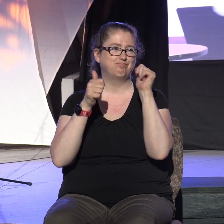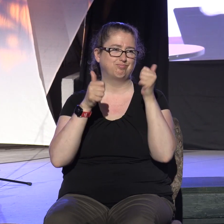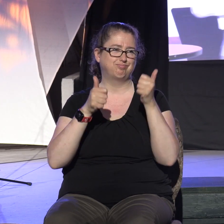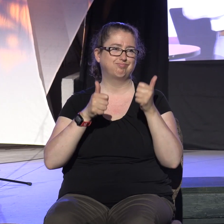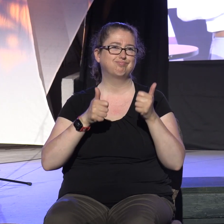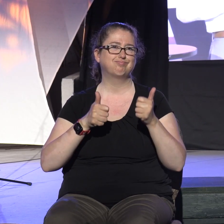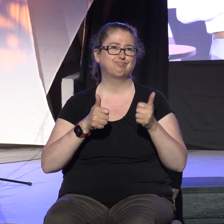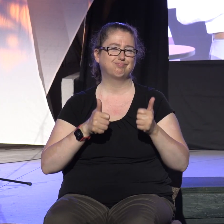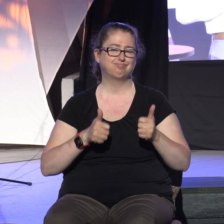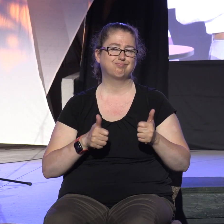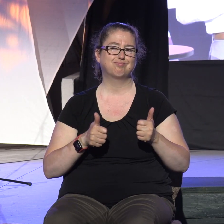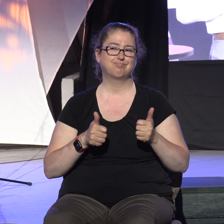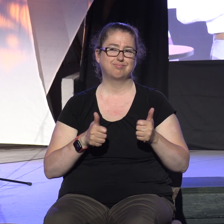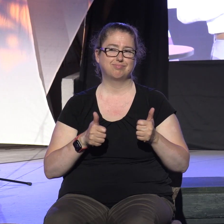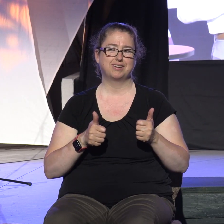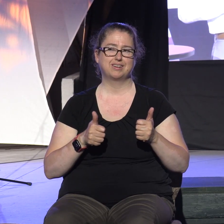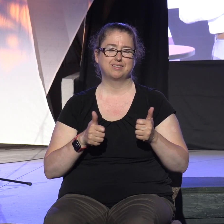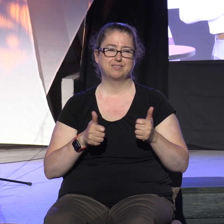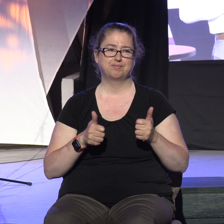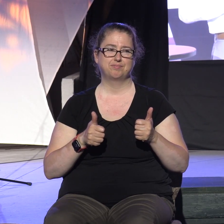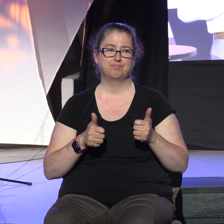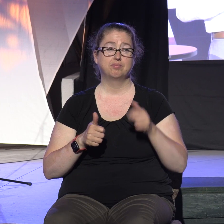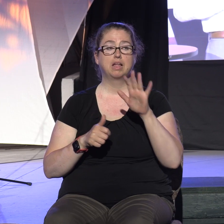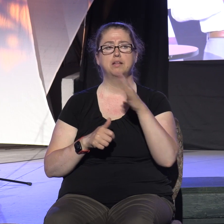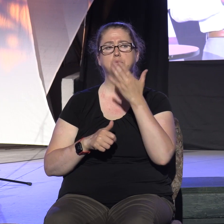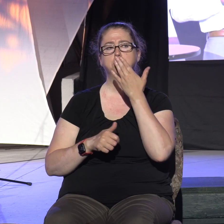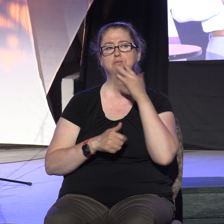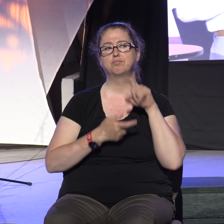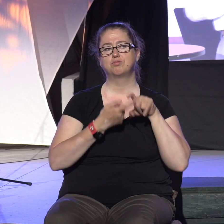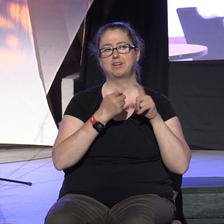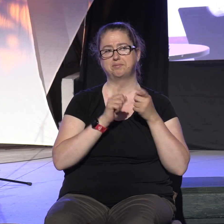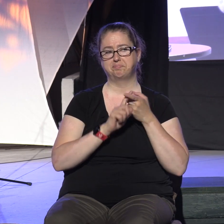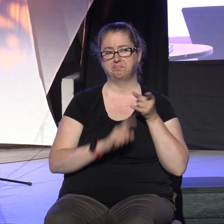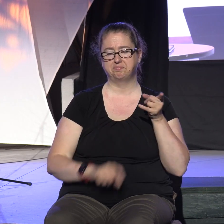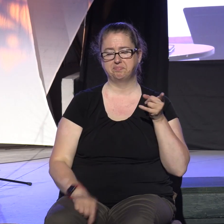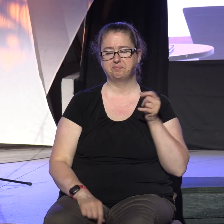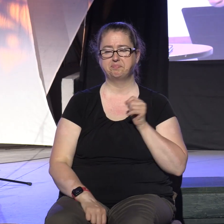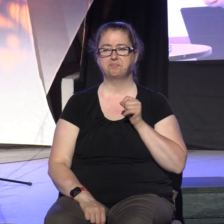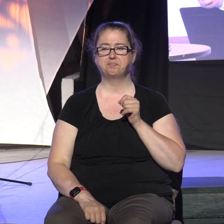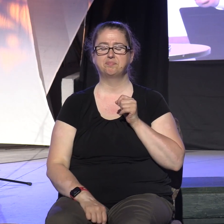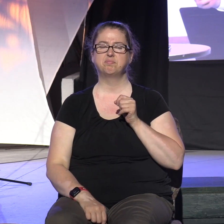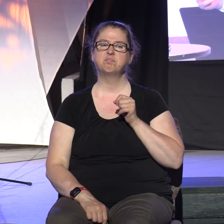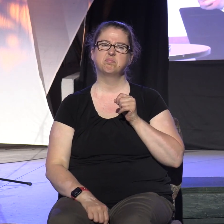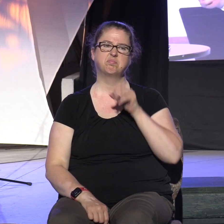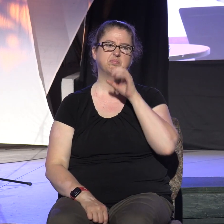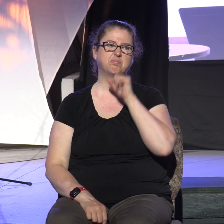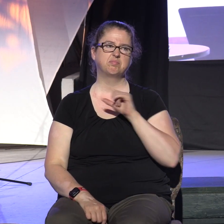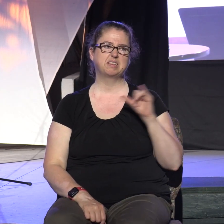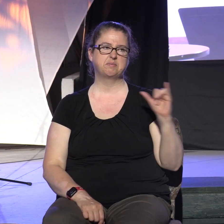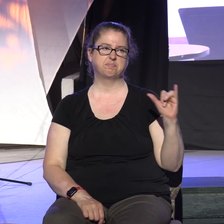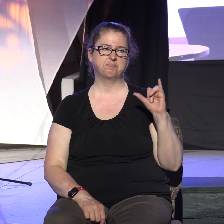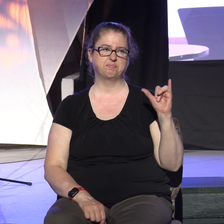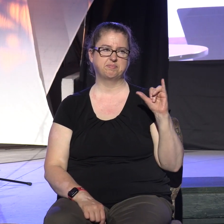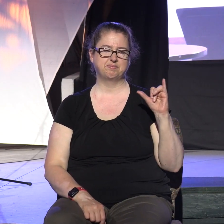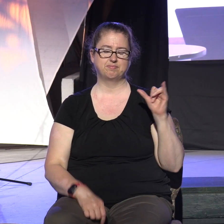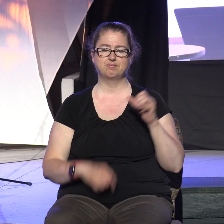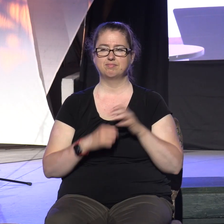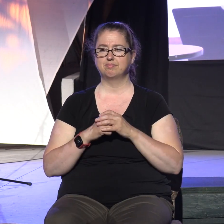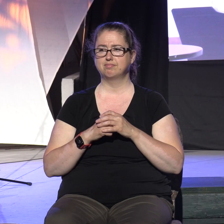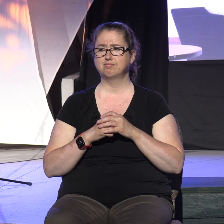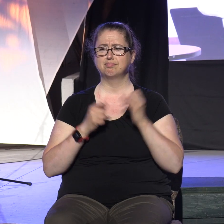and through the years, he used to always give me a hard time because I have to wear contacts or glasses, and he was so proud of himself that